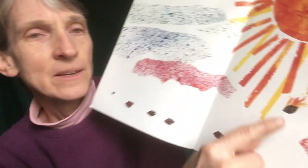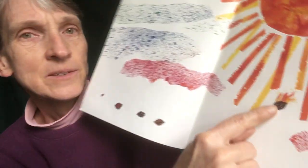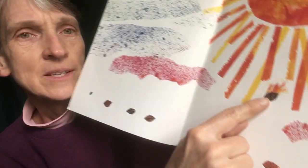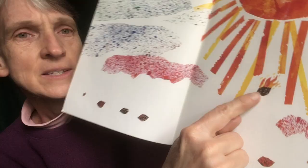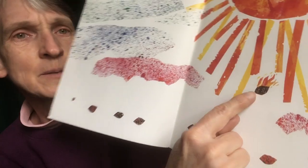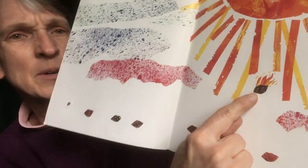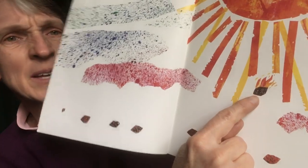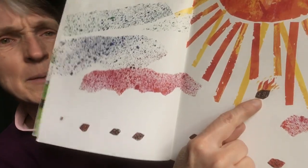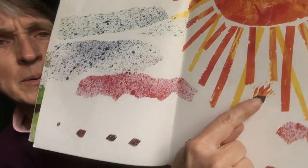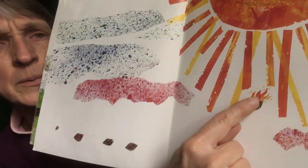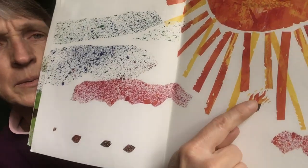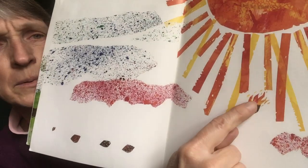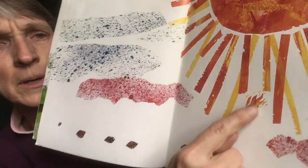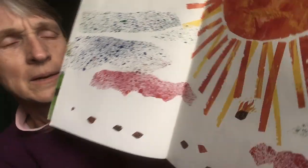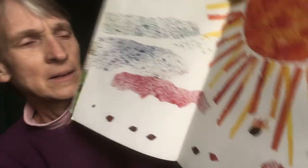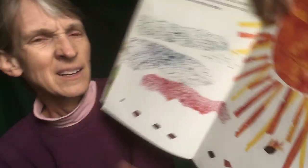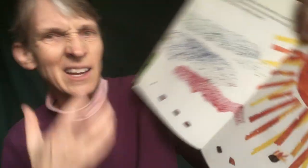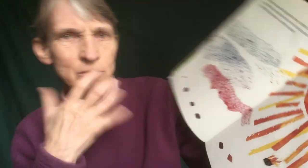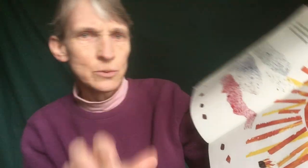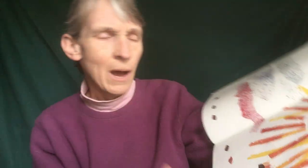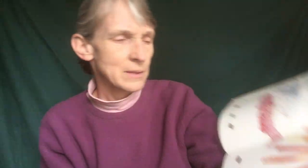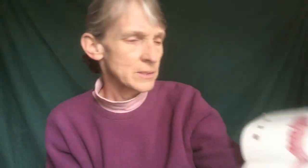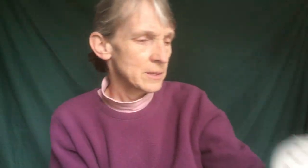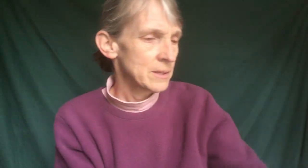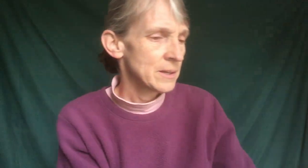There's the seed burning up. Woo, got too hot.